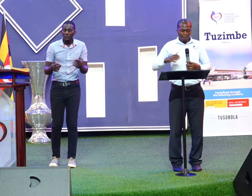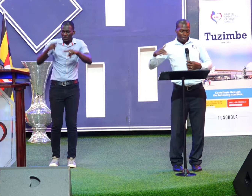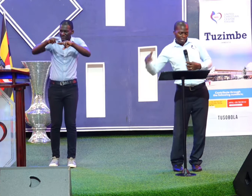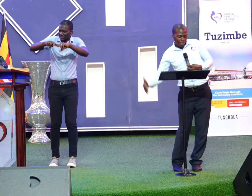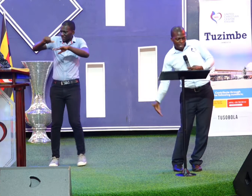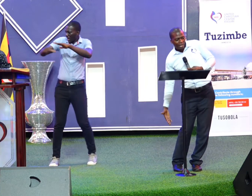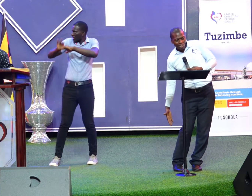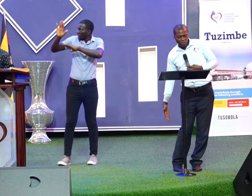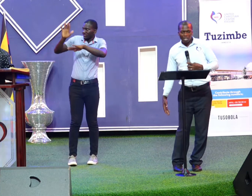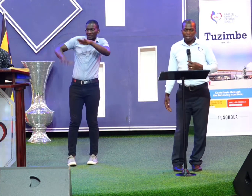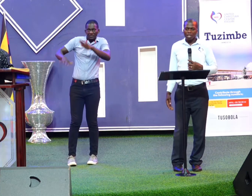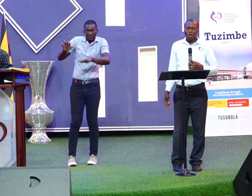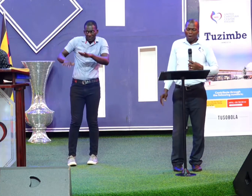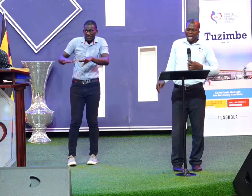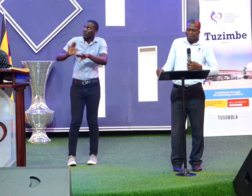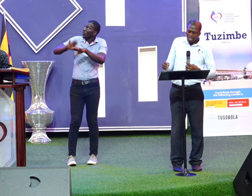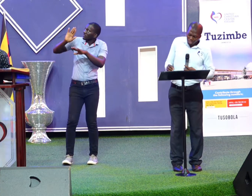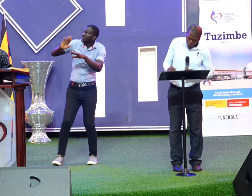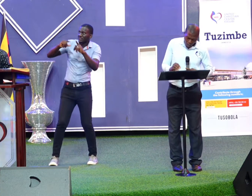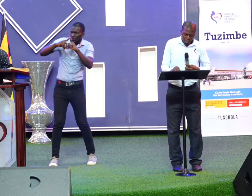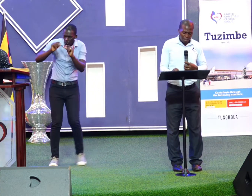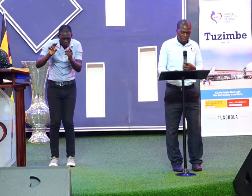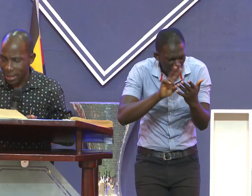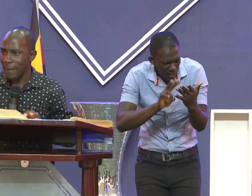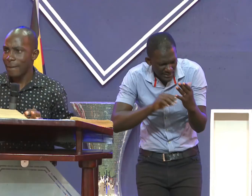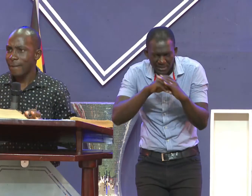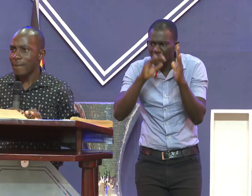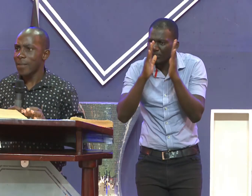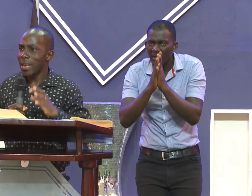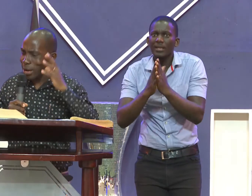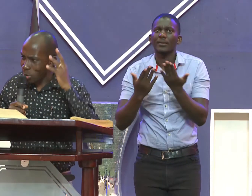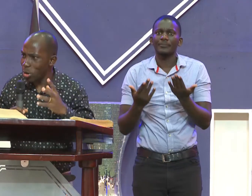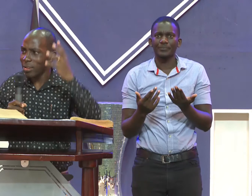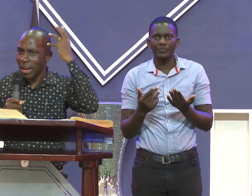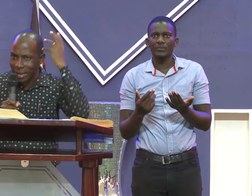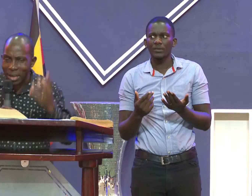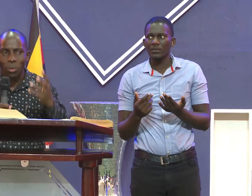when I'm sitting at his feet, when I'm in his word, in